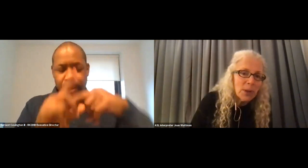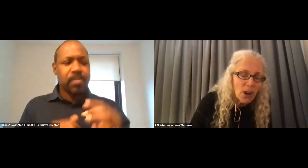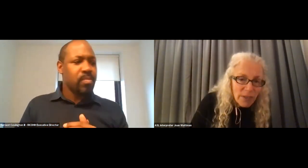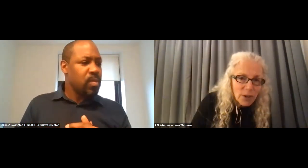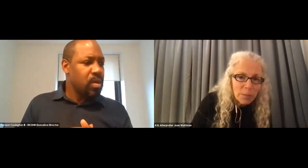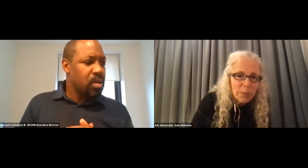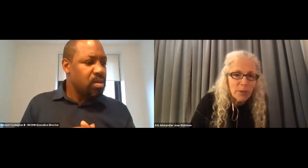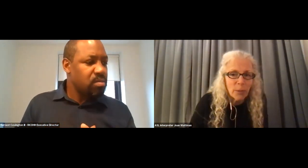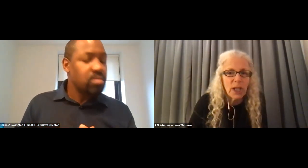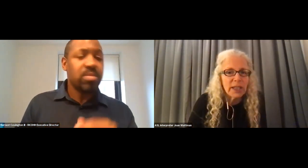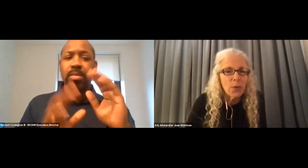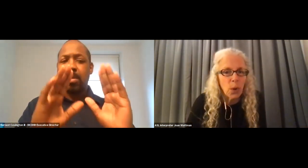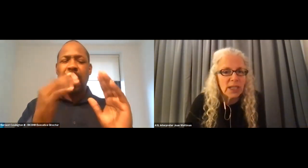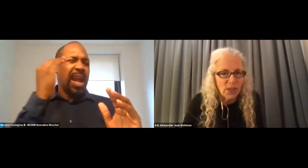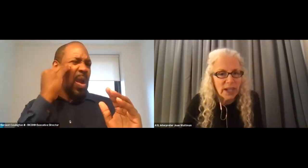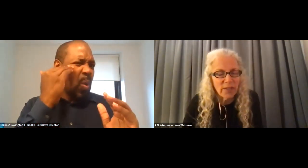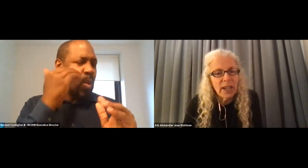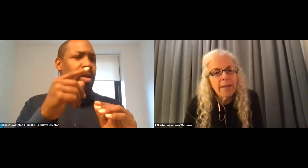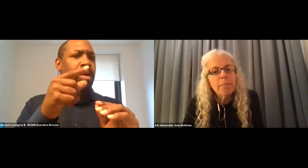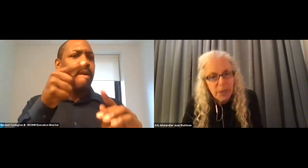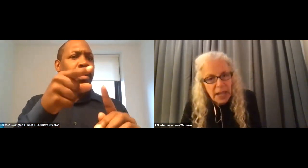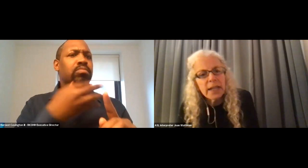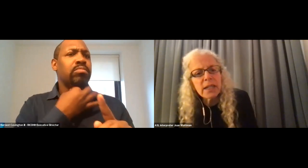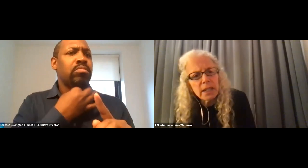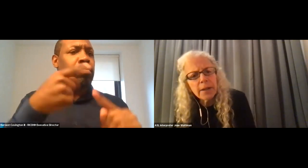hard of hearing people from all different walks of life. And